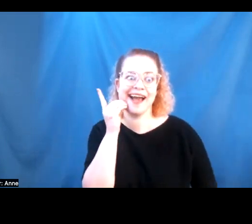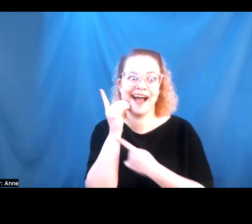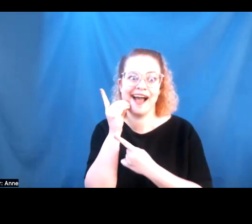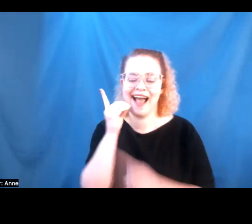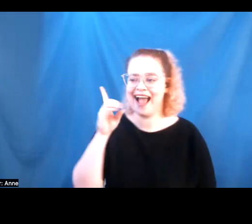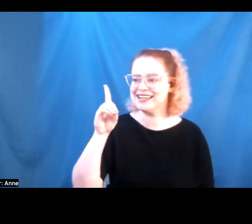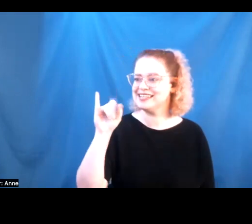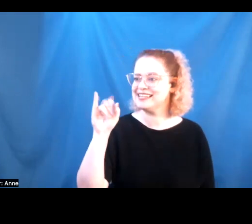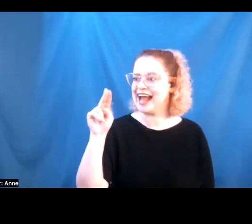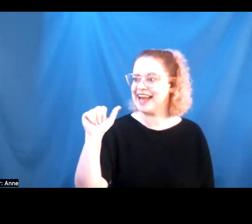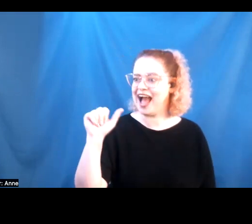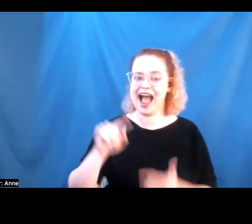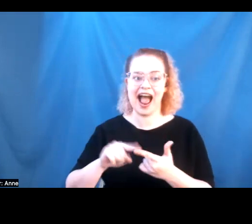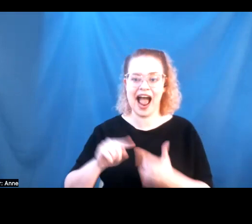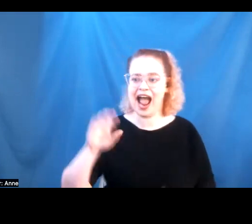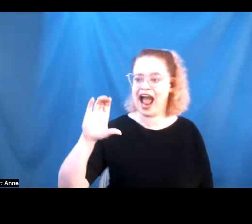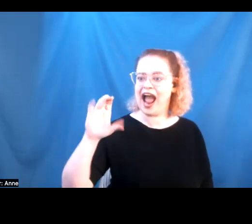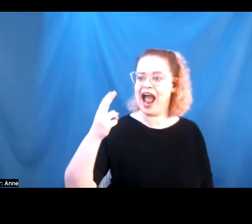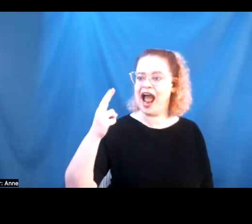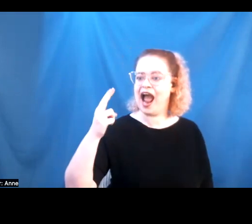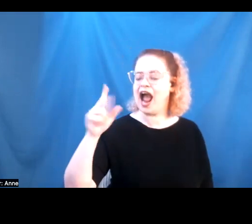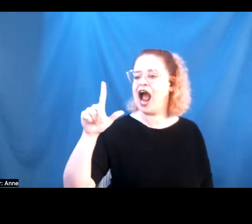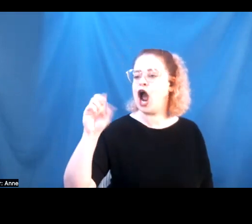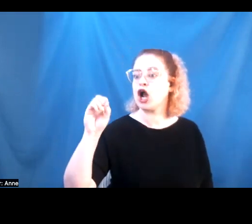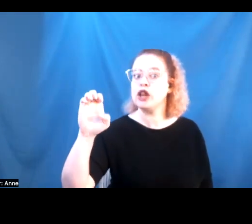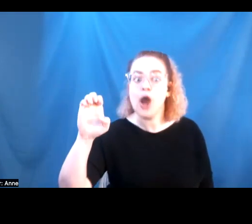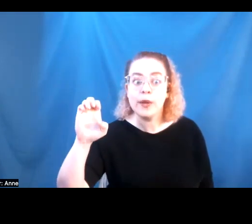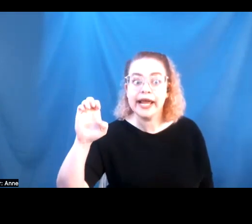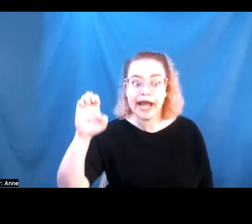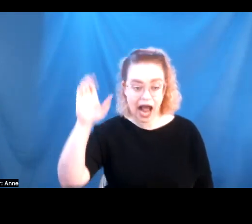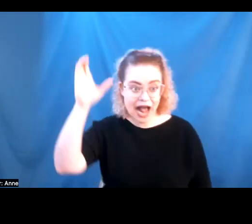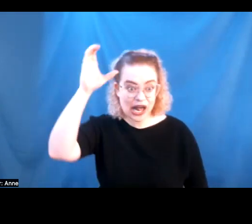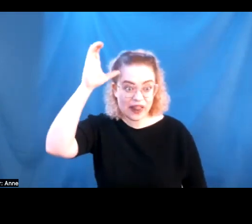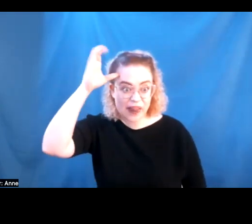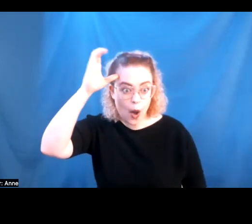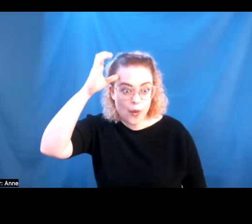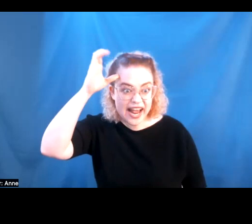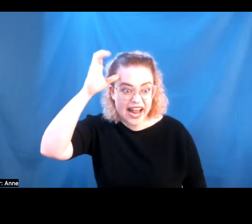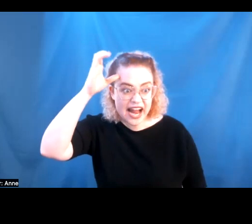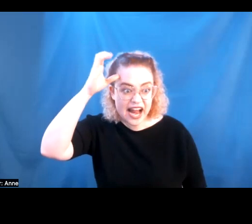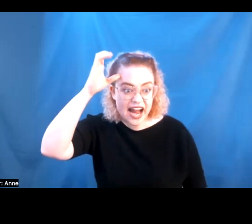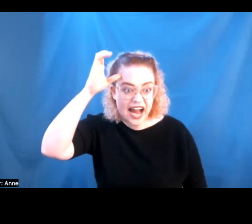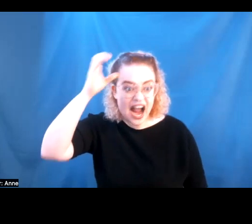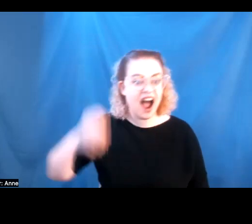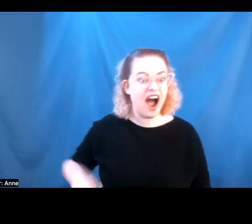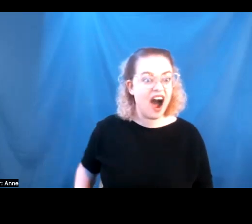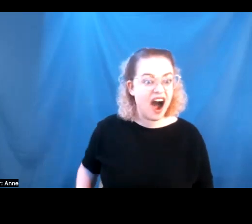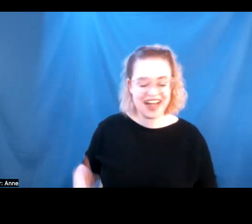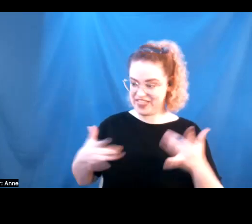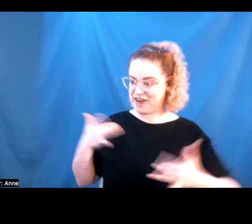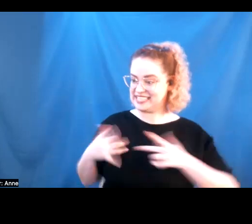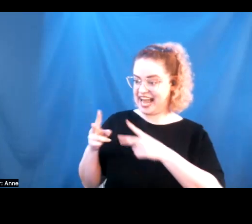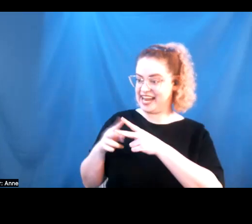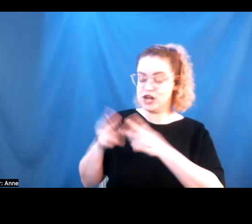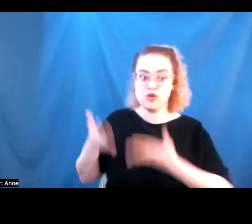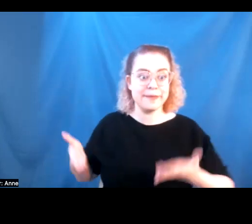and Miss Chloe. They've been waiting a long time to come out and see everybody. So they're excited to be here, and so am I. You